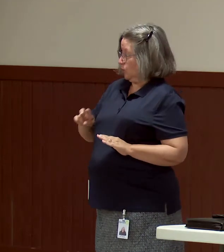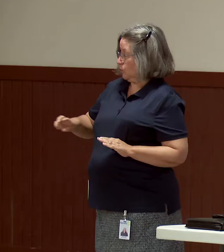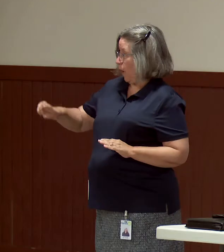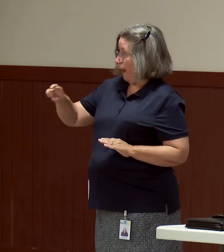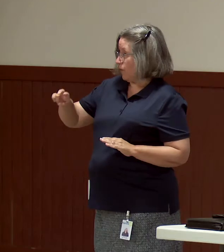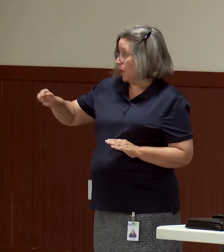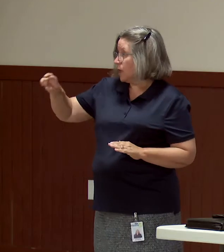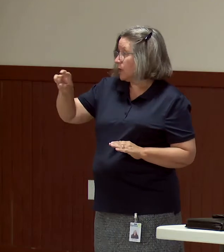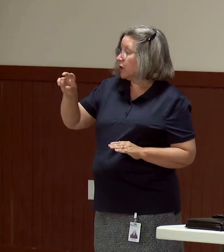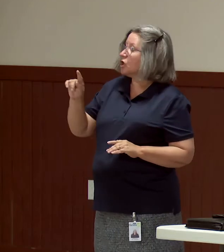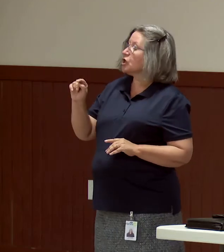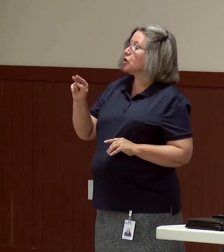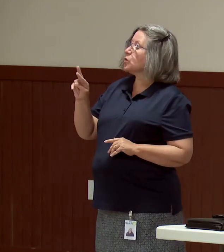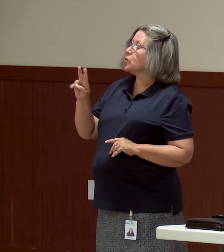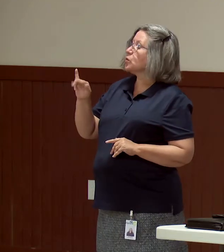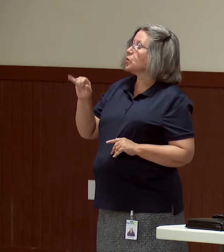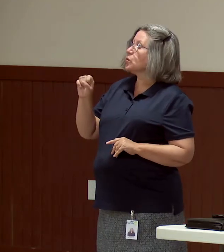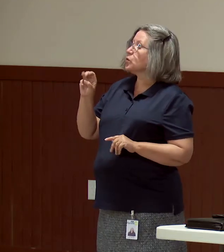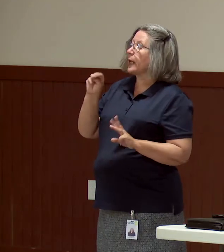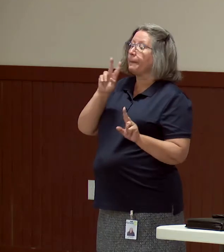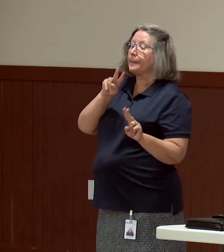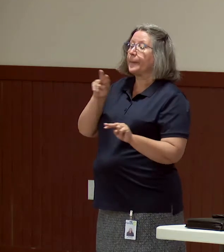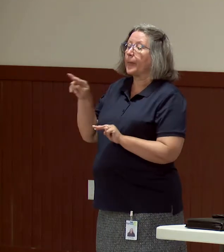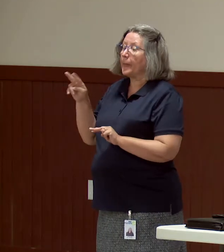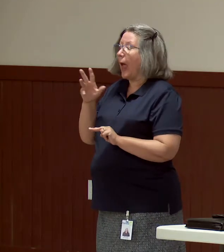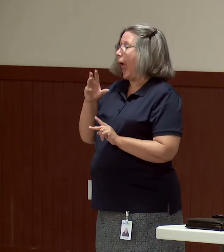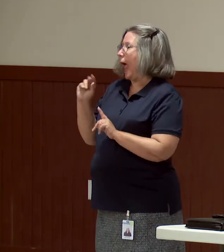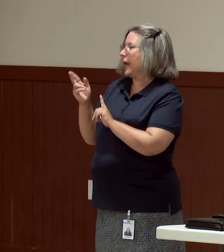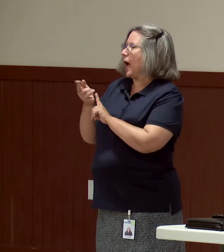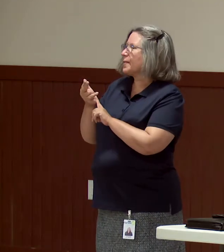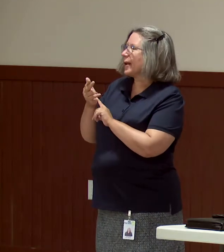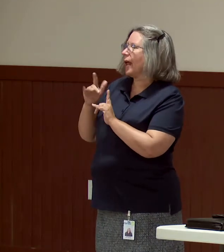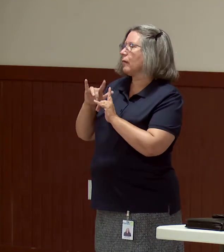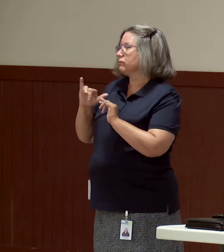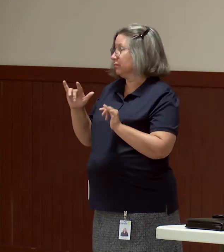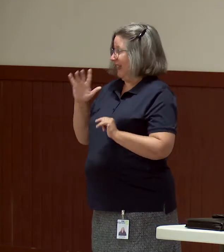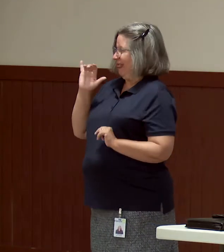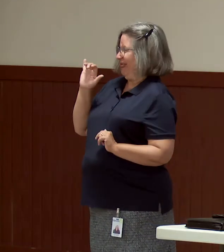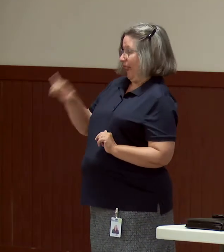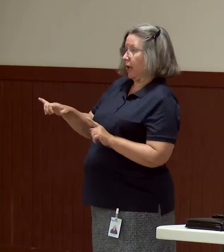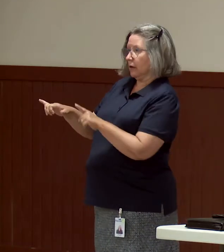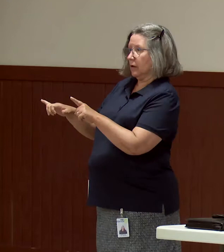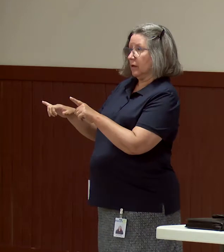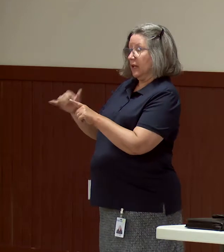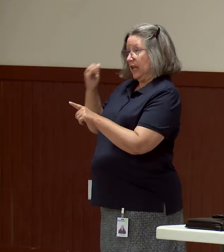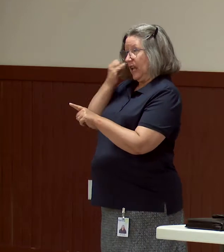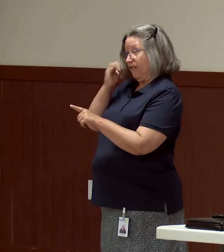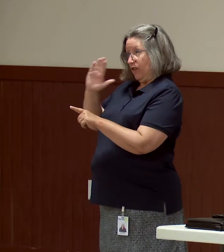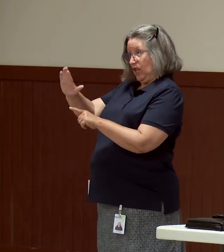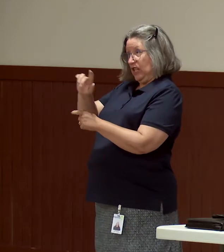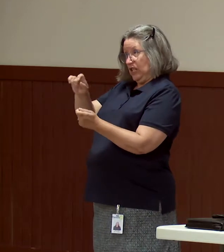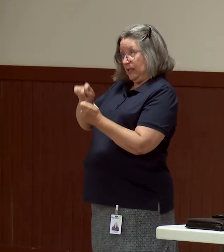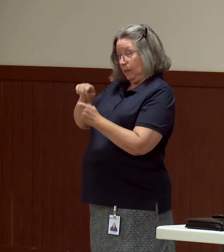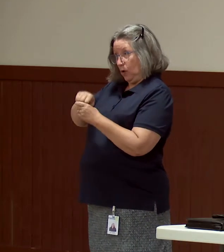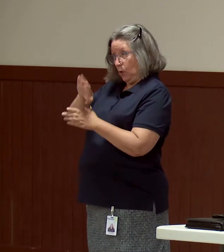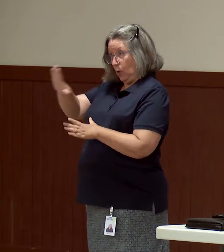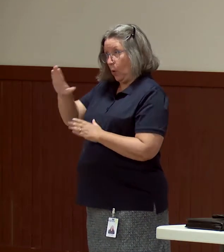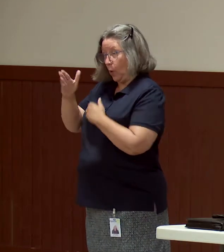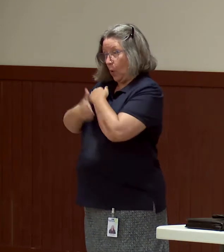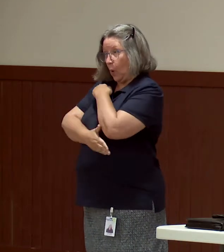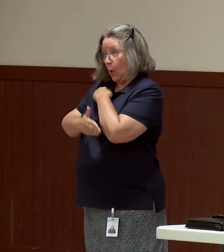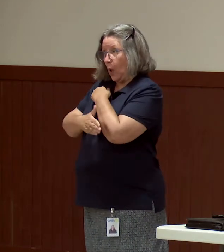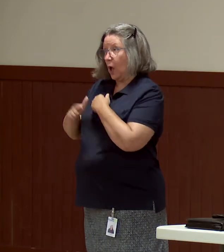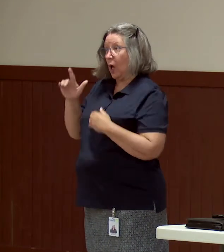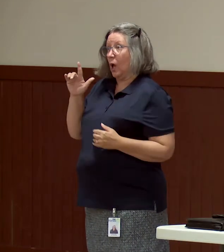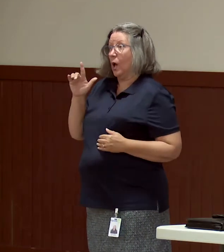hospitality. But it's very clear that those are only examples. And that if in your locality, in your specific locality, if you have